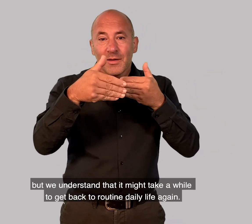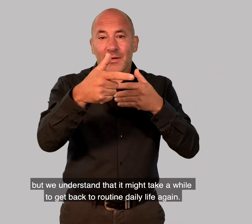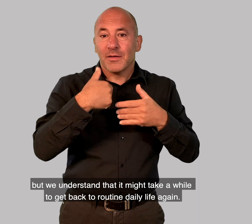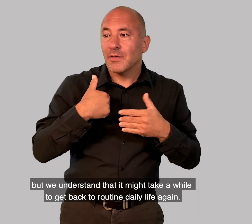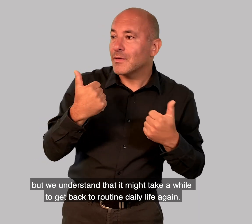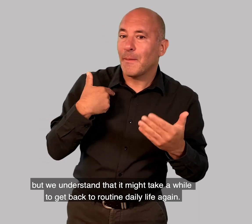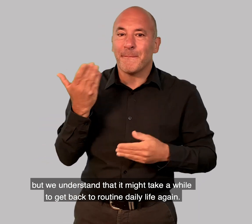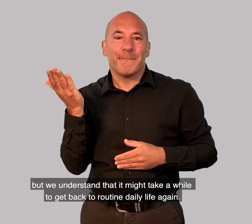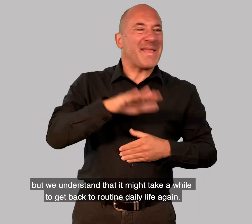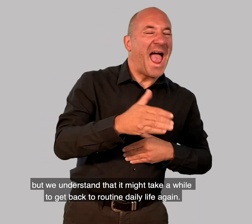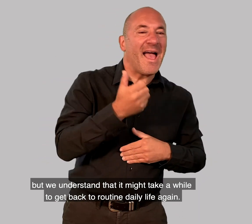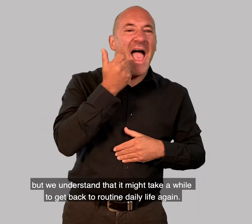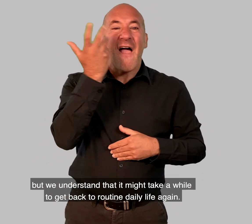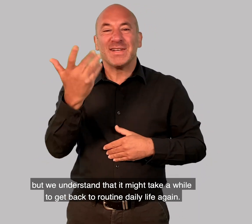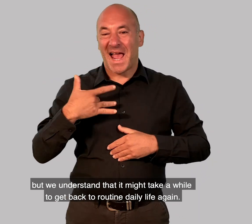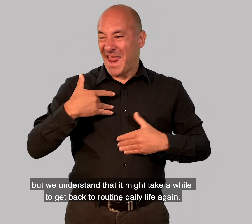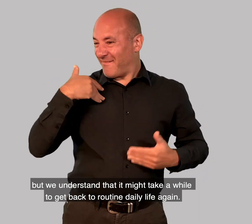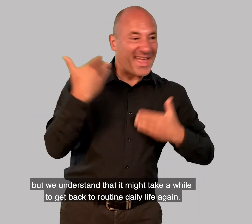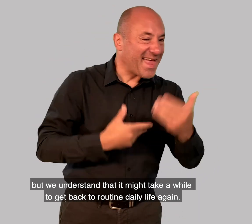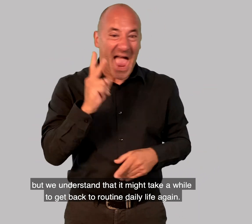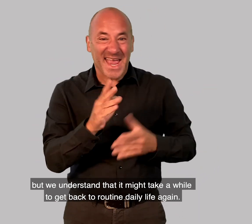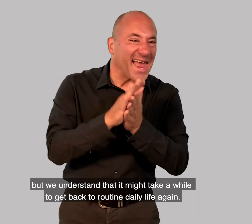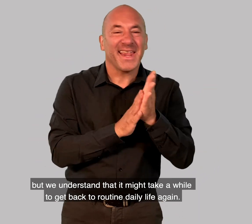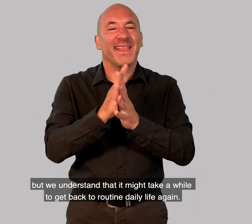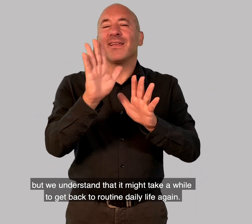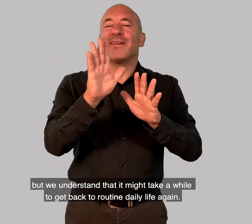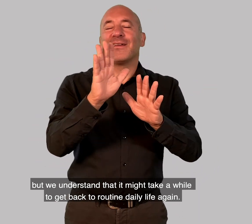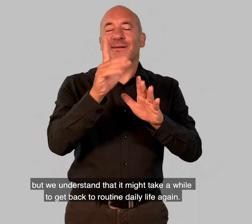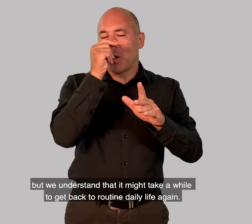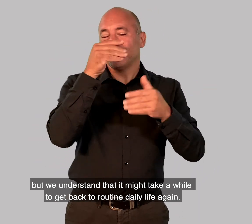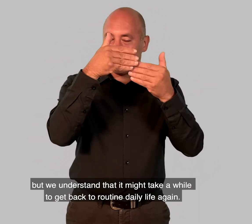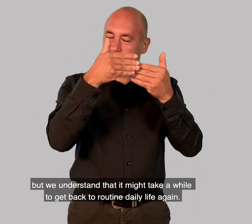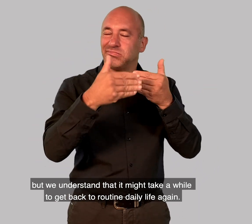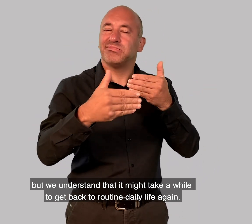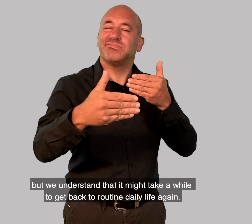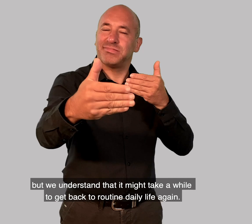but we understand that it might take a while to get back to routine daily life again.